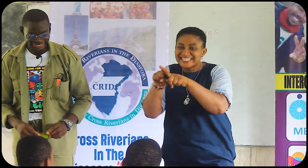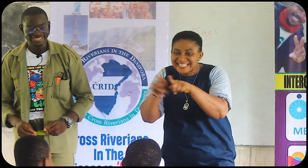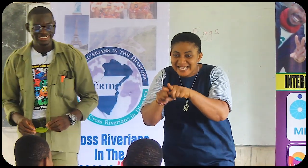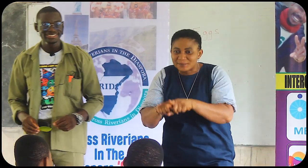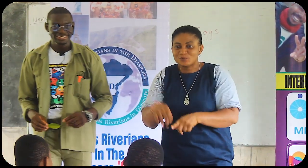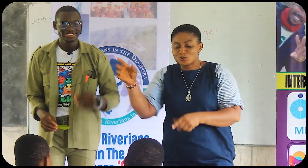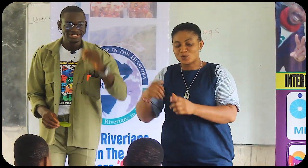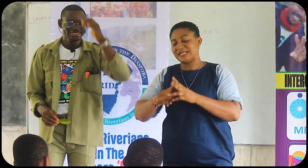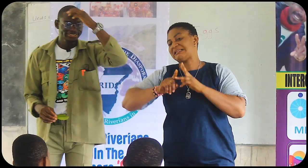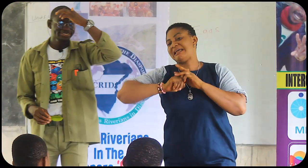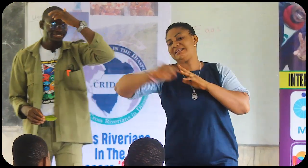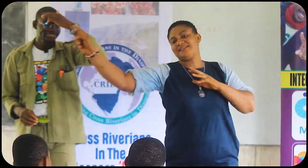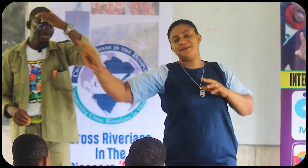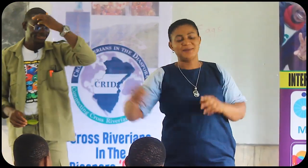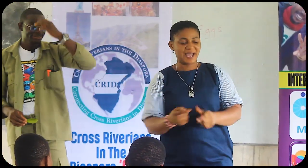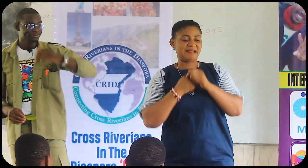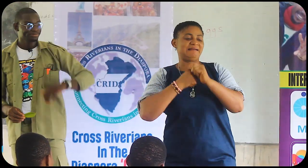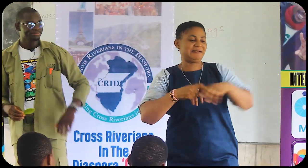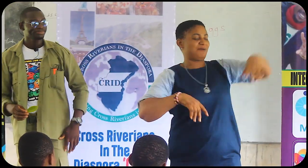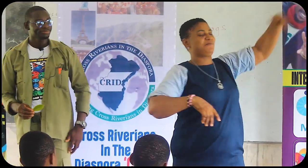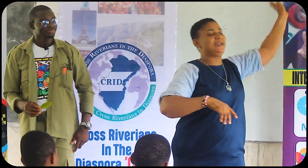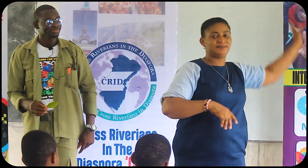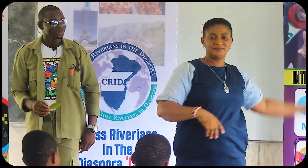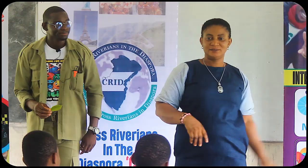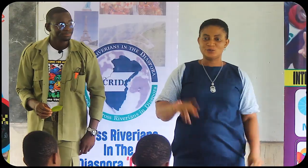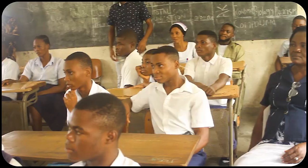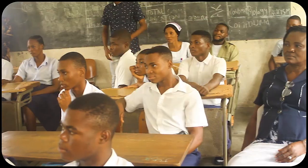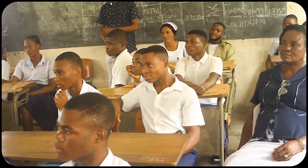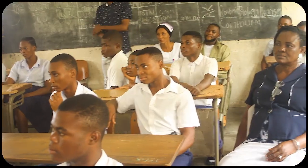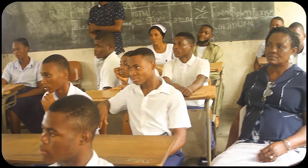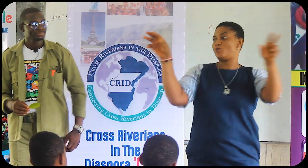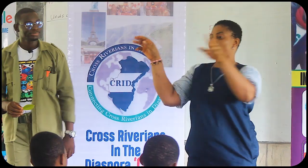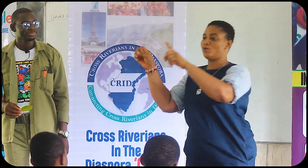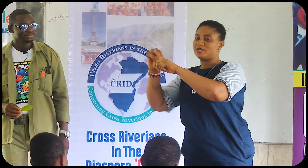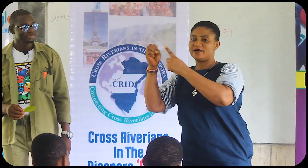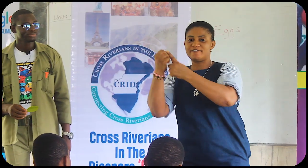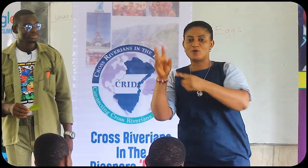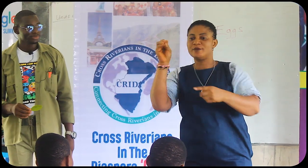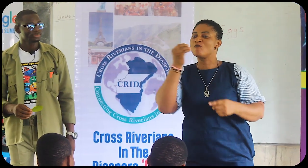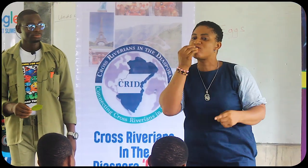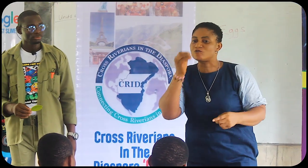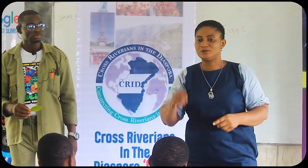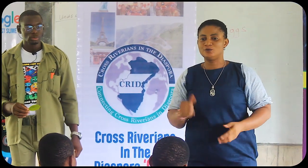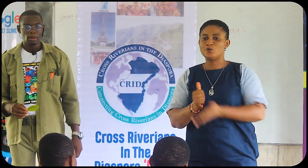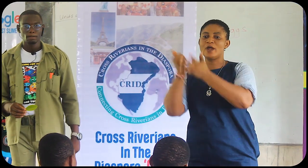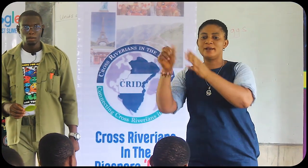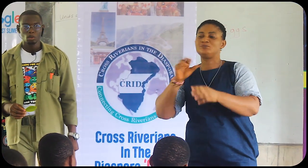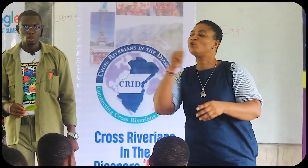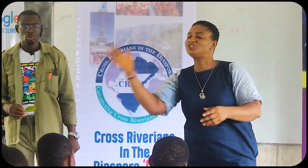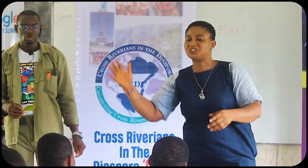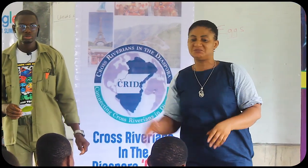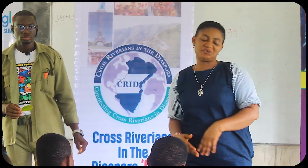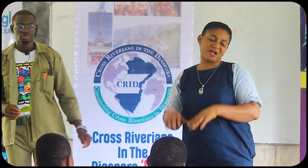Is the same. Those ones that escape and ran and went, they will go and be walking in the environment. No food, no